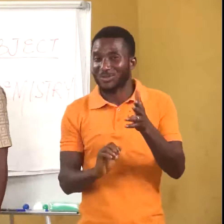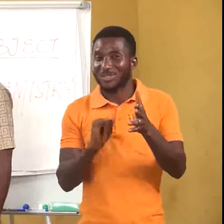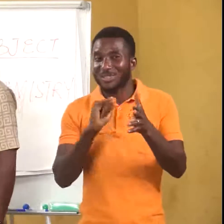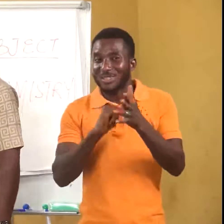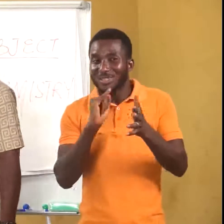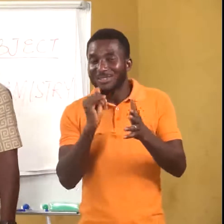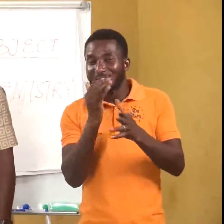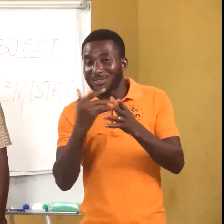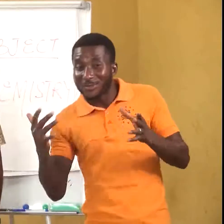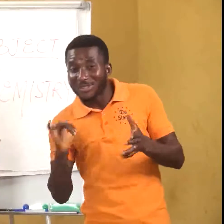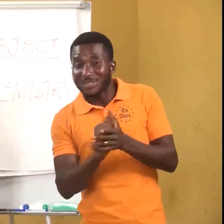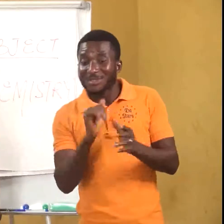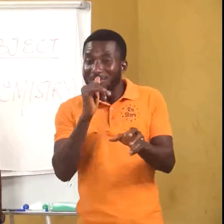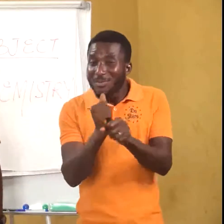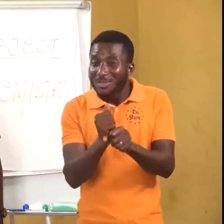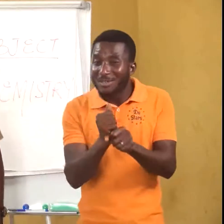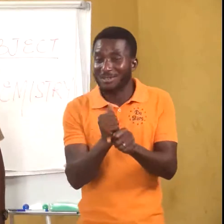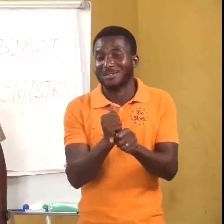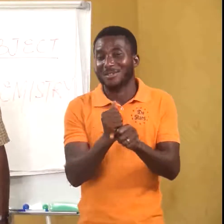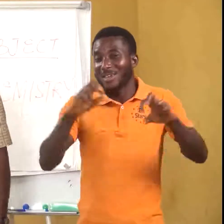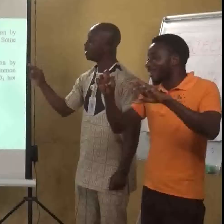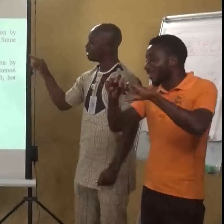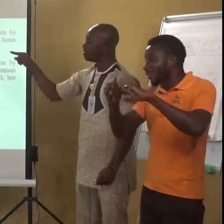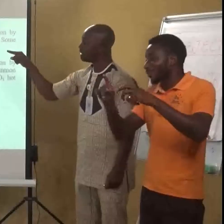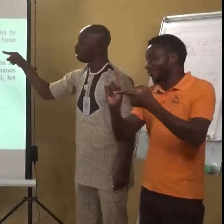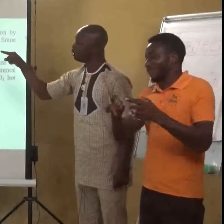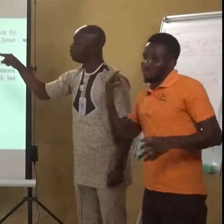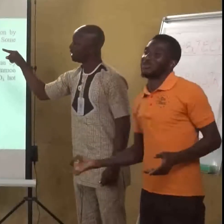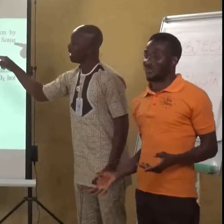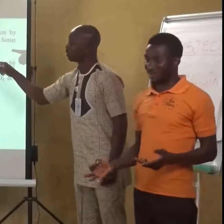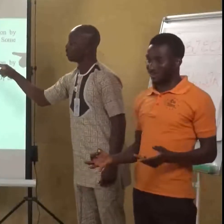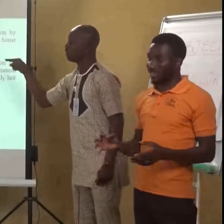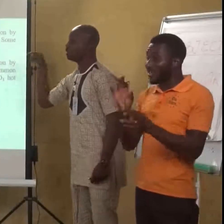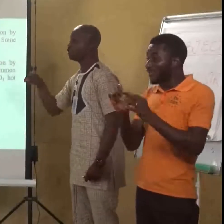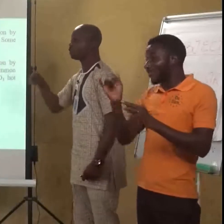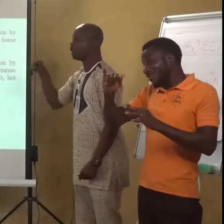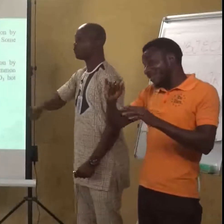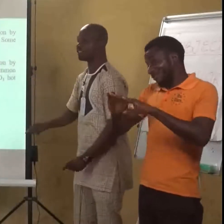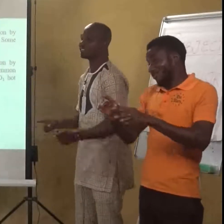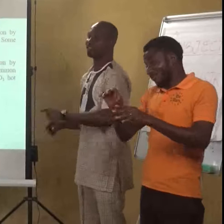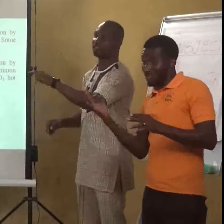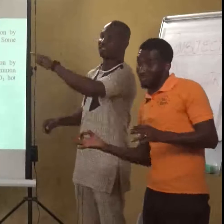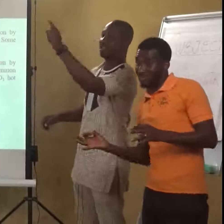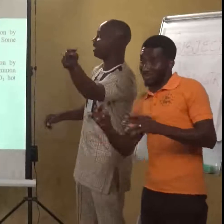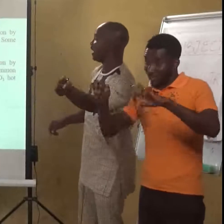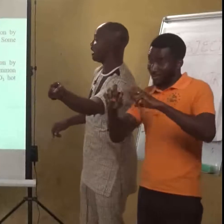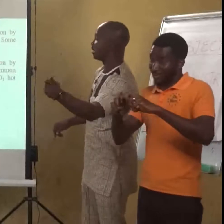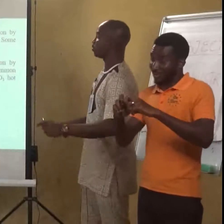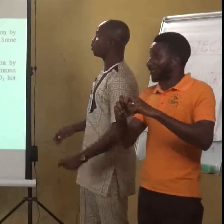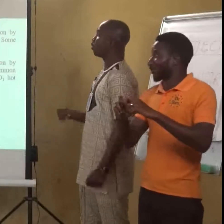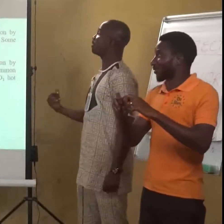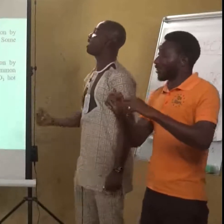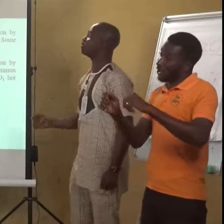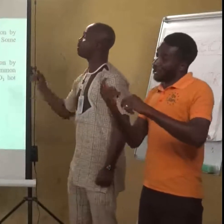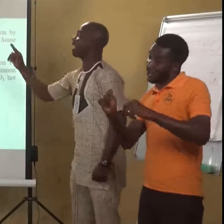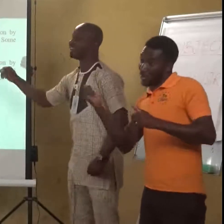And they cause reduction by losing electron. If they don't lose electron, the reduction process cannot gain electron.